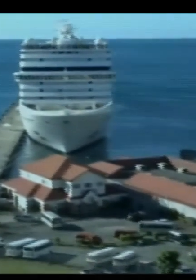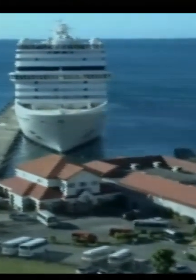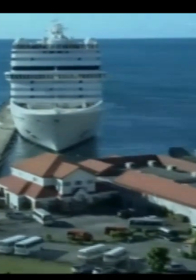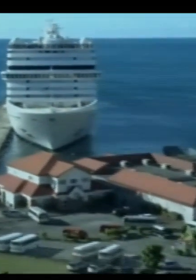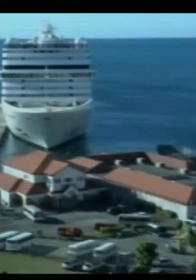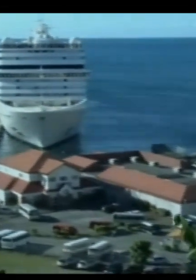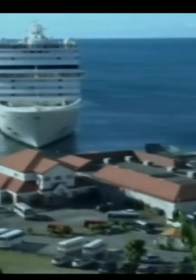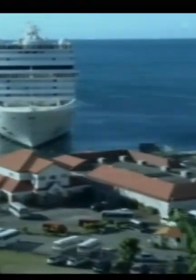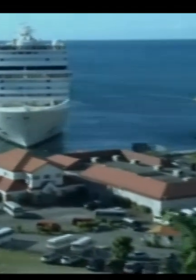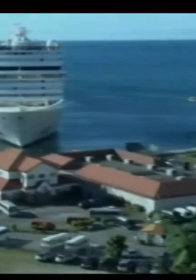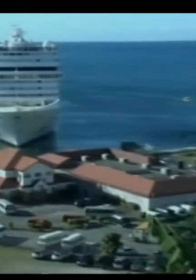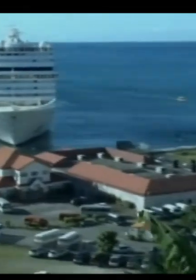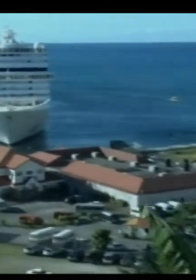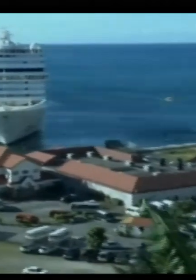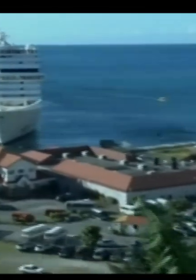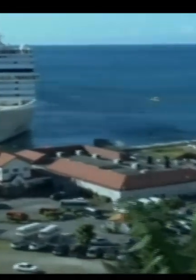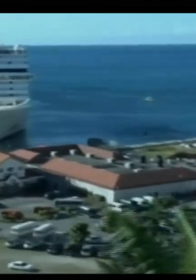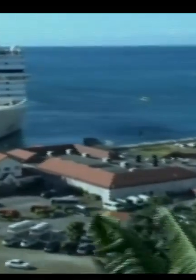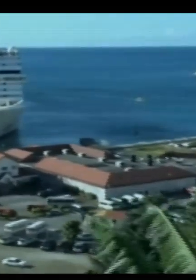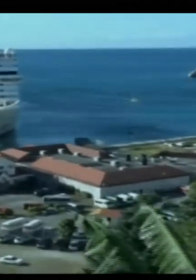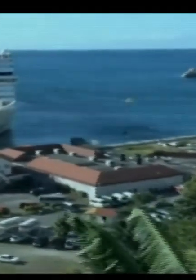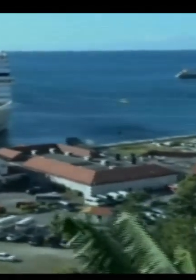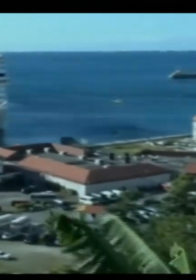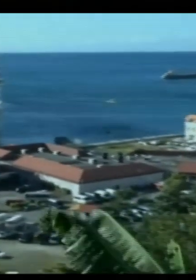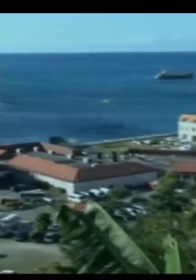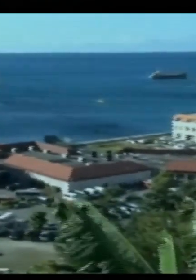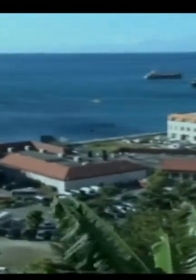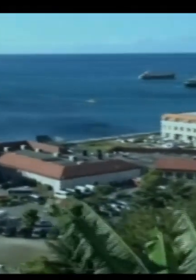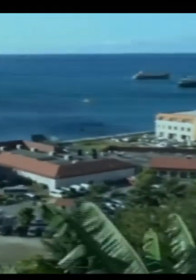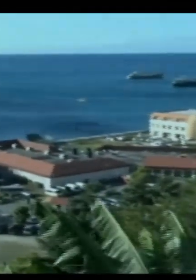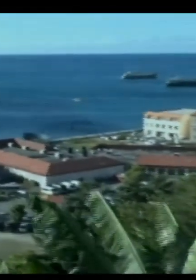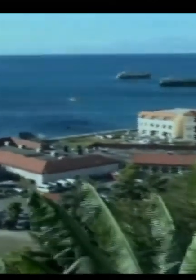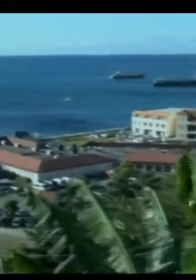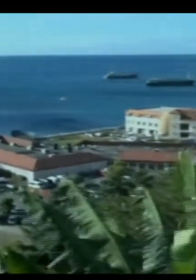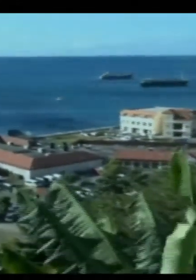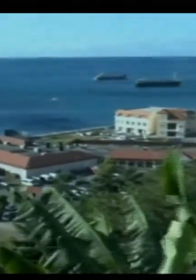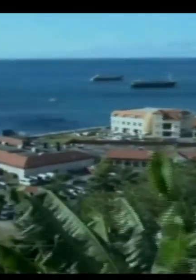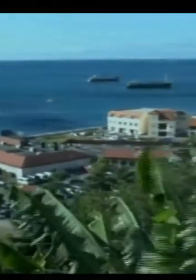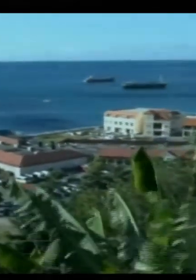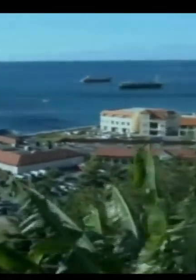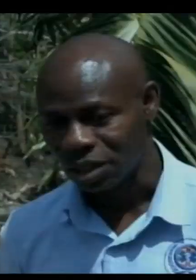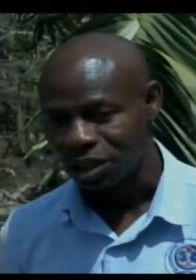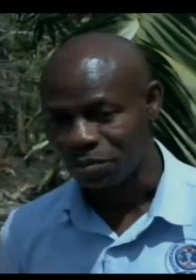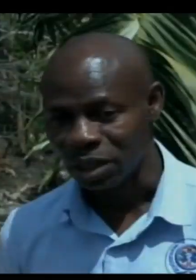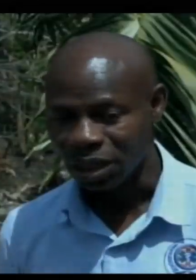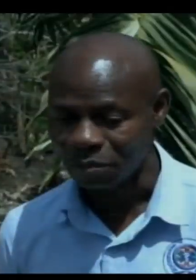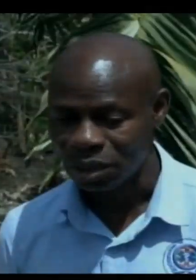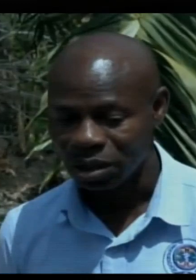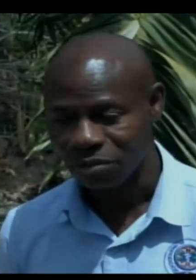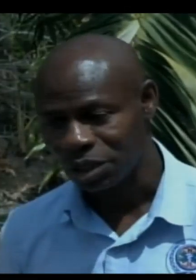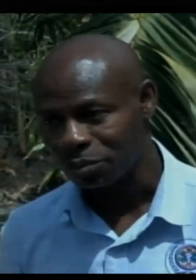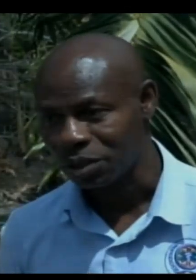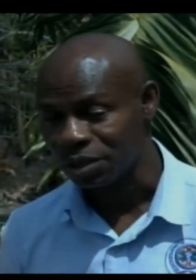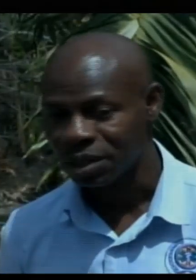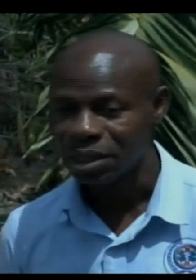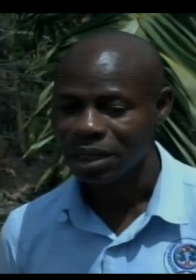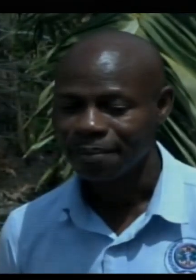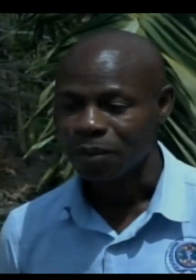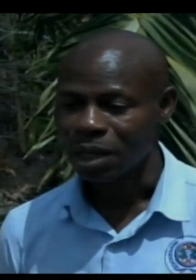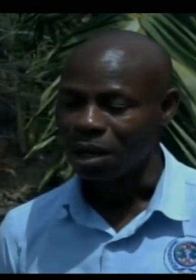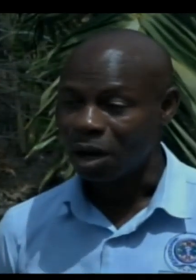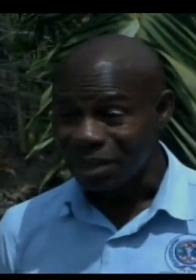Health, Customs and Port Health officials, will board the ship to verify the documentation received. The captain of the ship